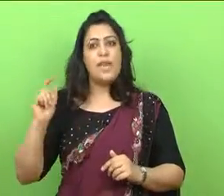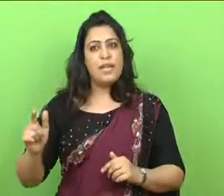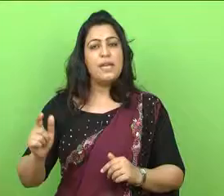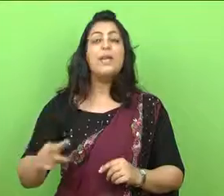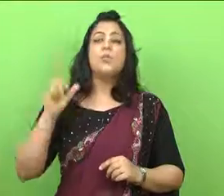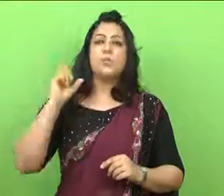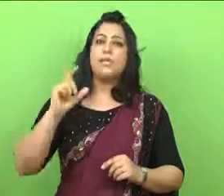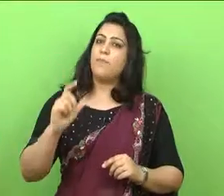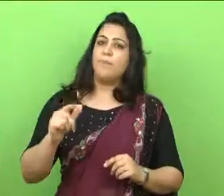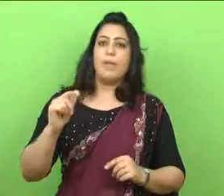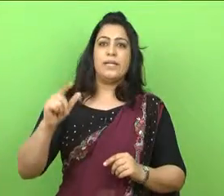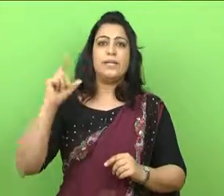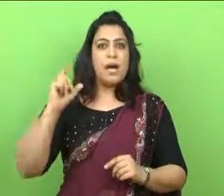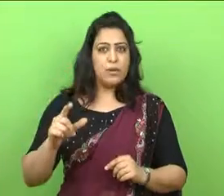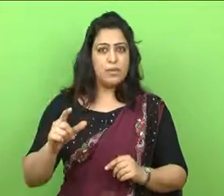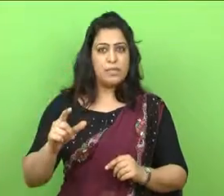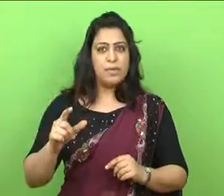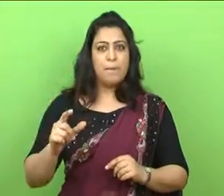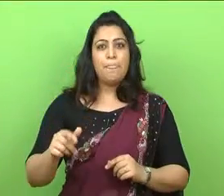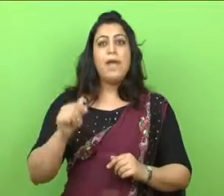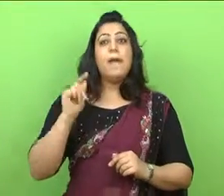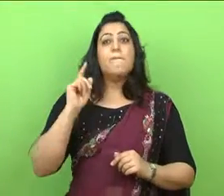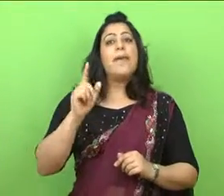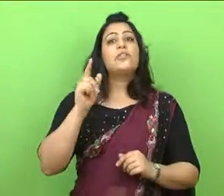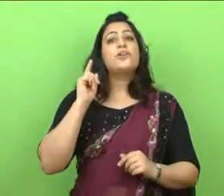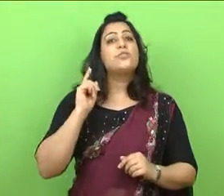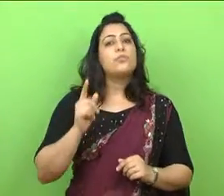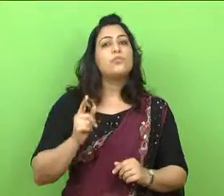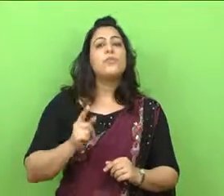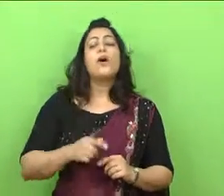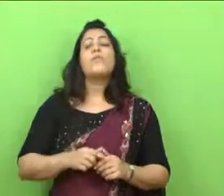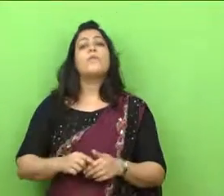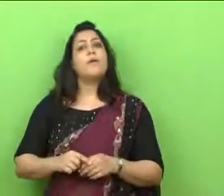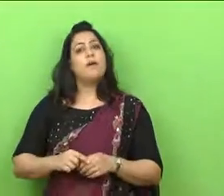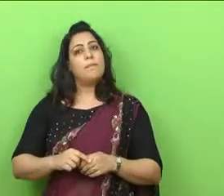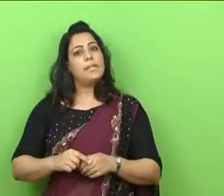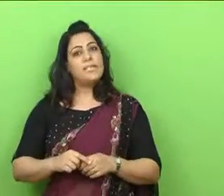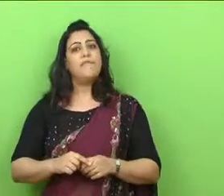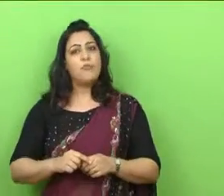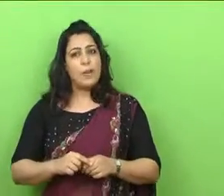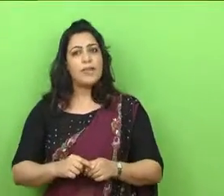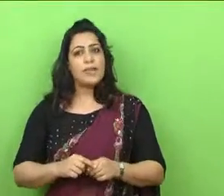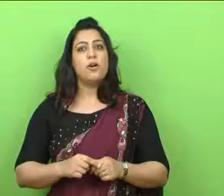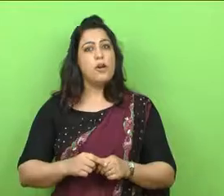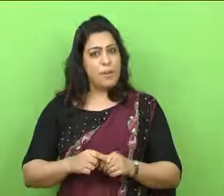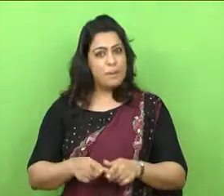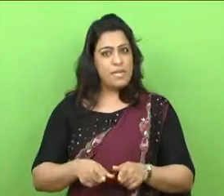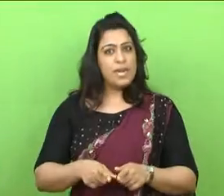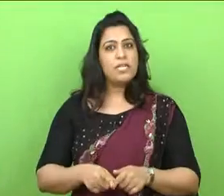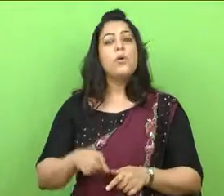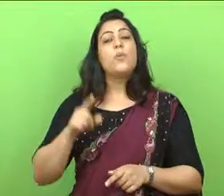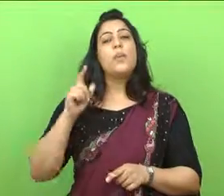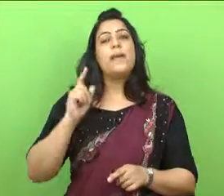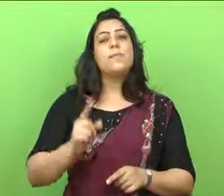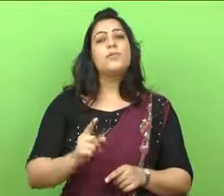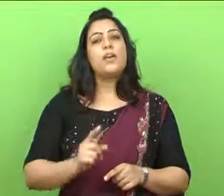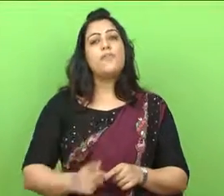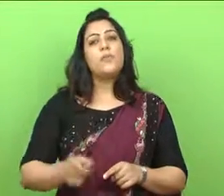any, within the provided argument. Page 2 on the PDF provided on our website will be able to give you